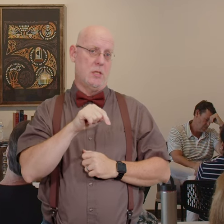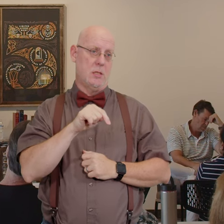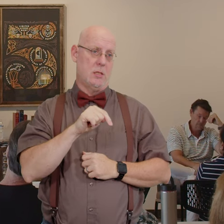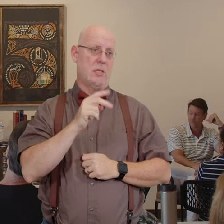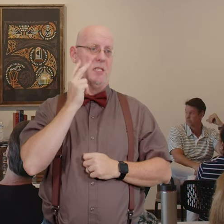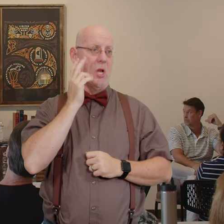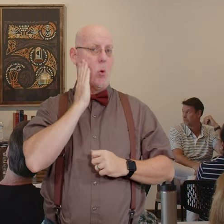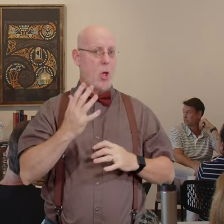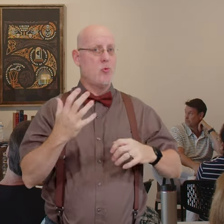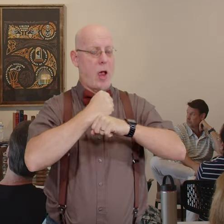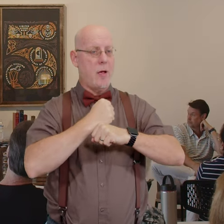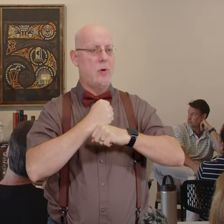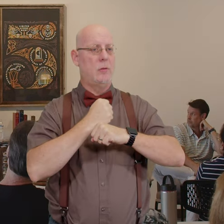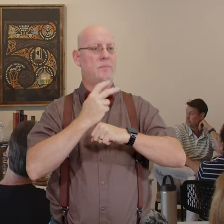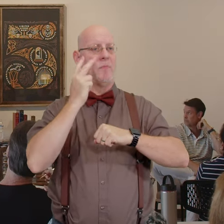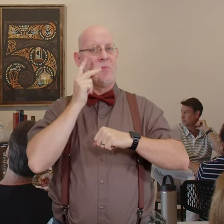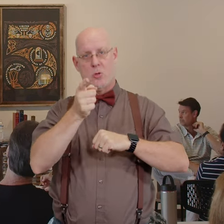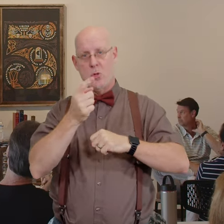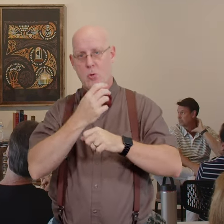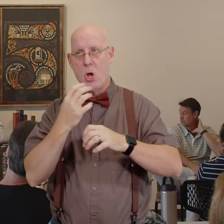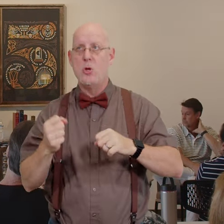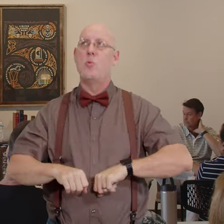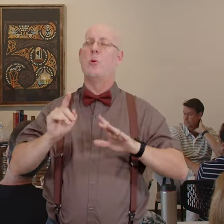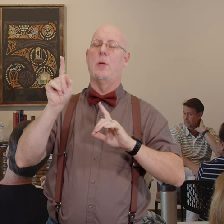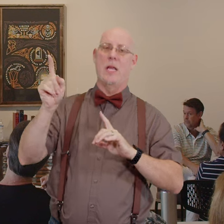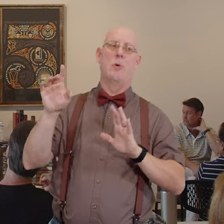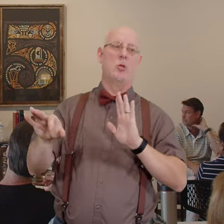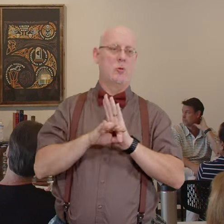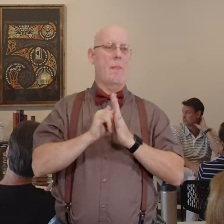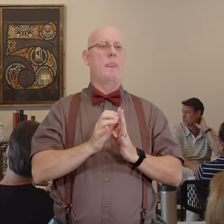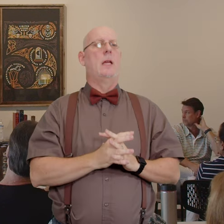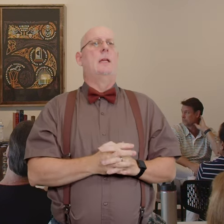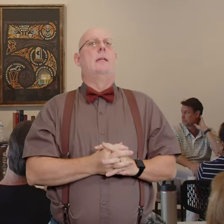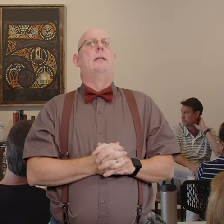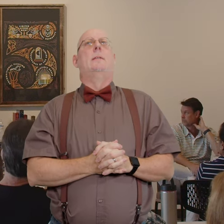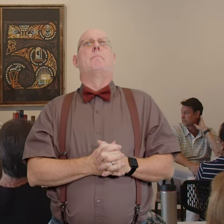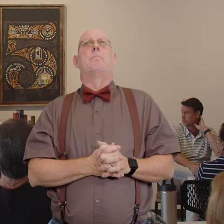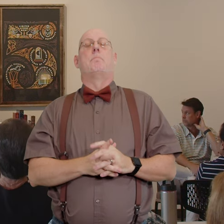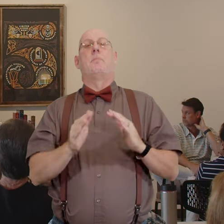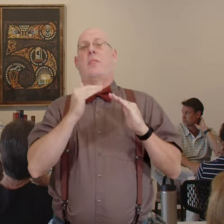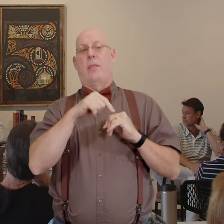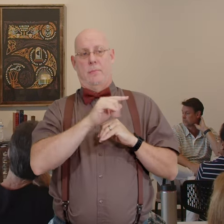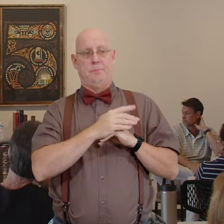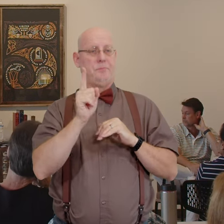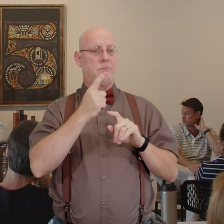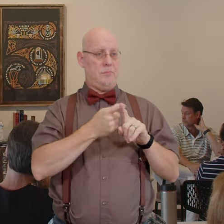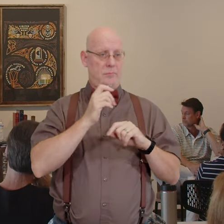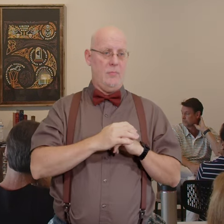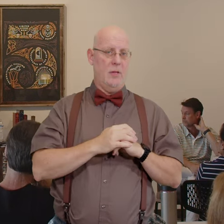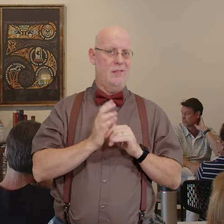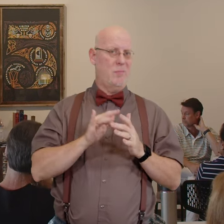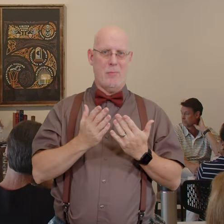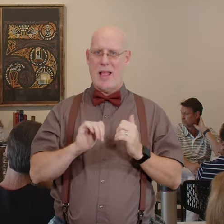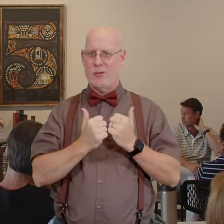this, sees that they're going to grab hold, saw that you were going to surrender to him, and he chooses them based on that. Now, in fairness to them, where are they getting